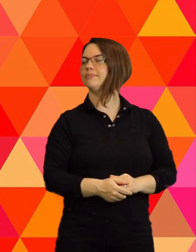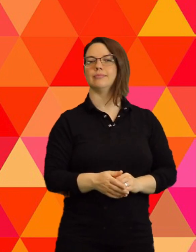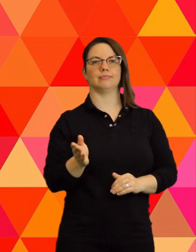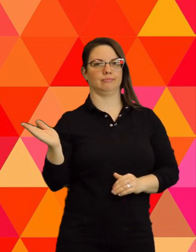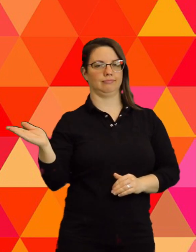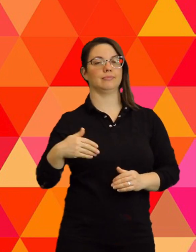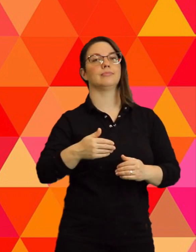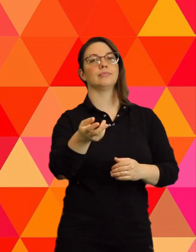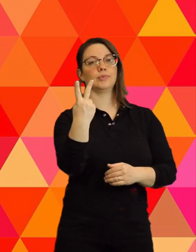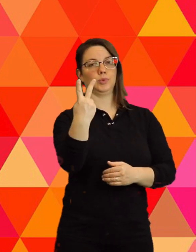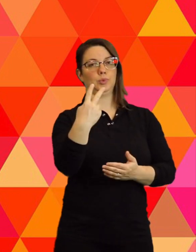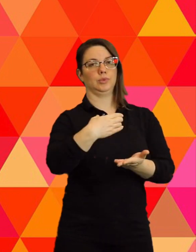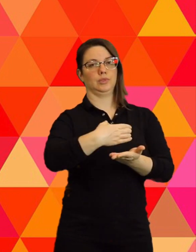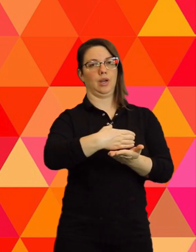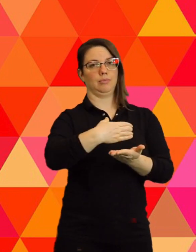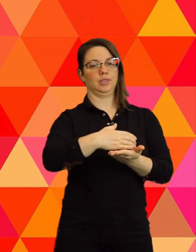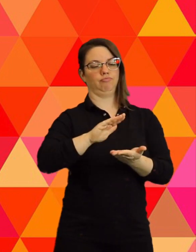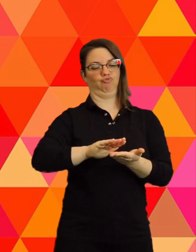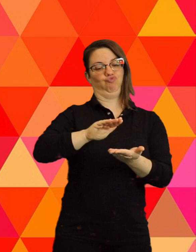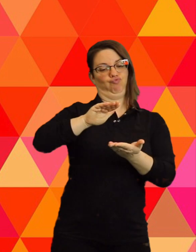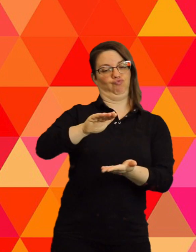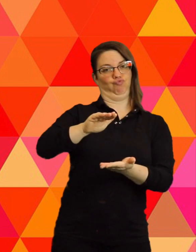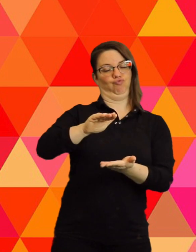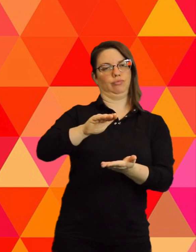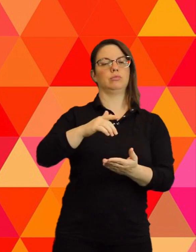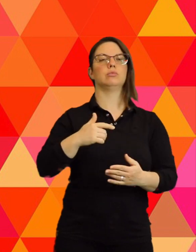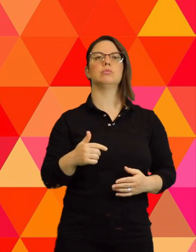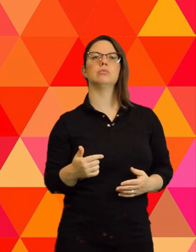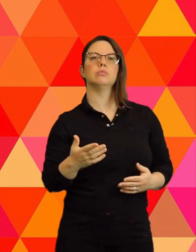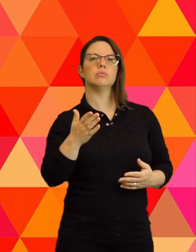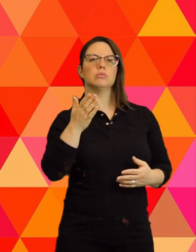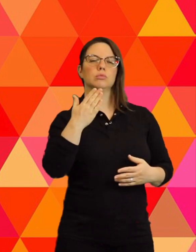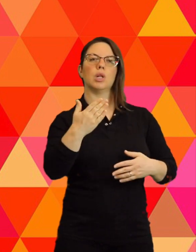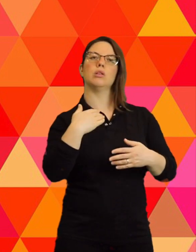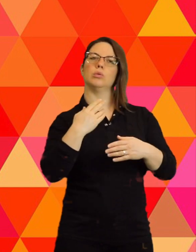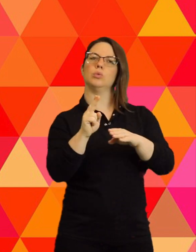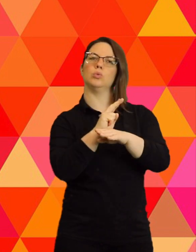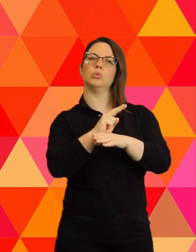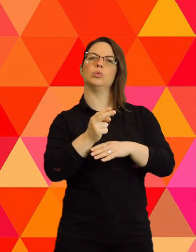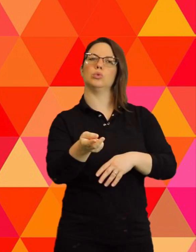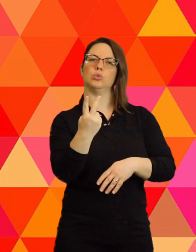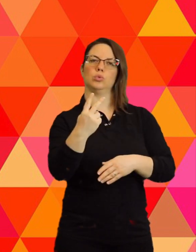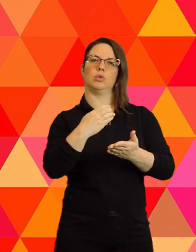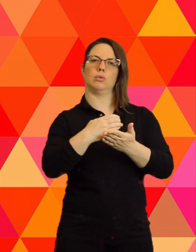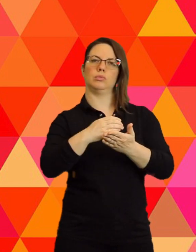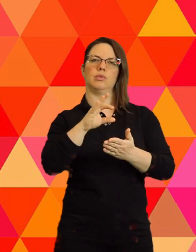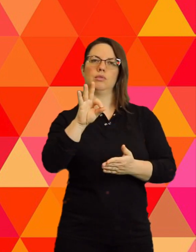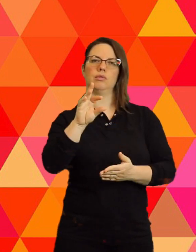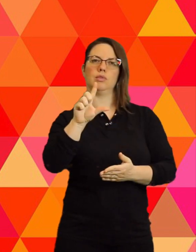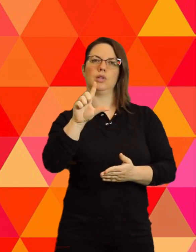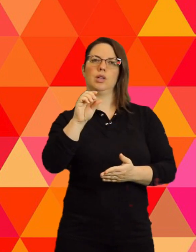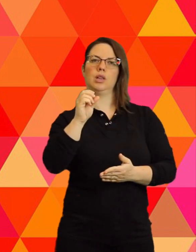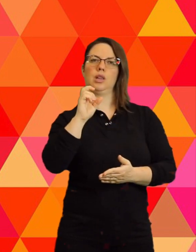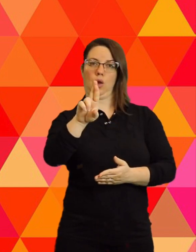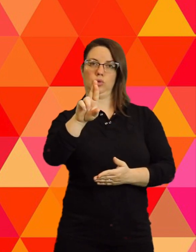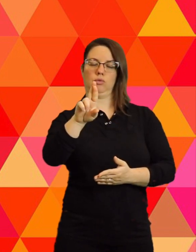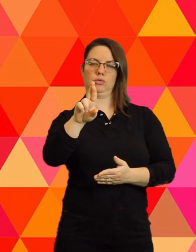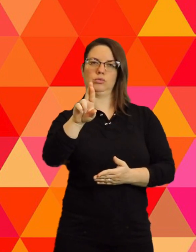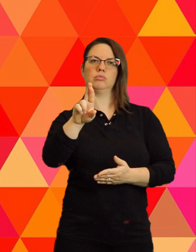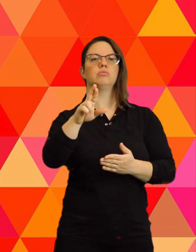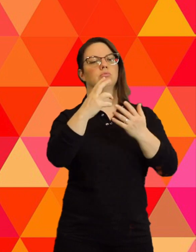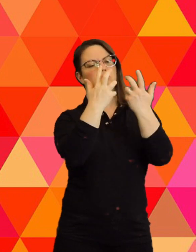so I'm just going to make 2 cups worth of 2 cups of flour worth of bannock. So what I'm going to do